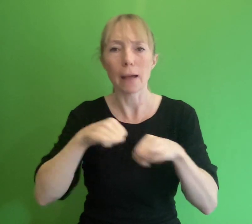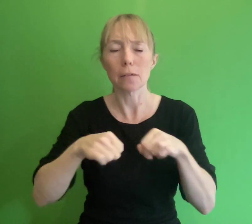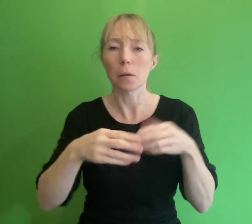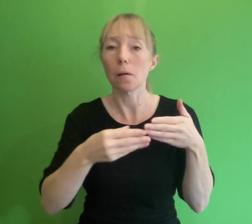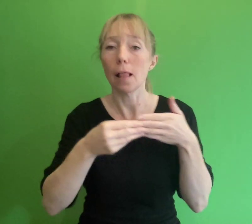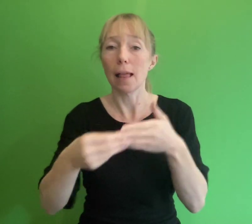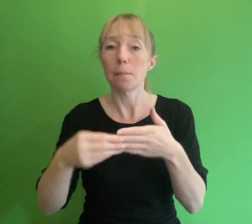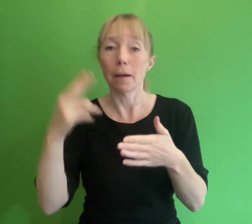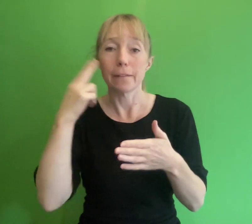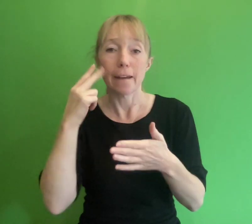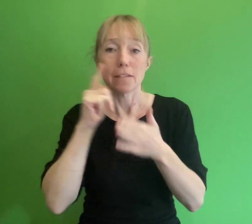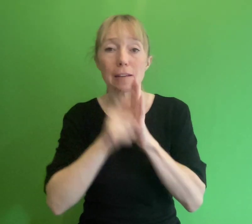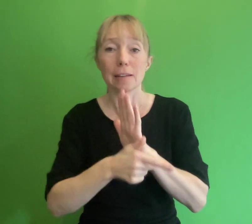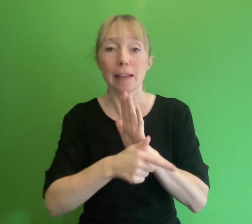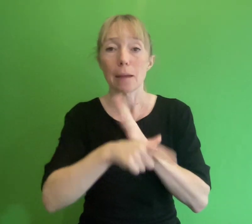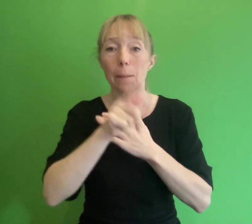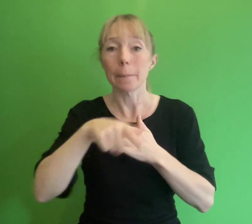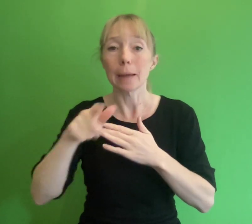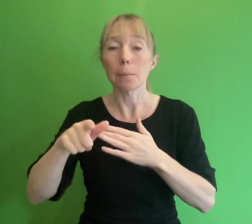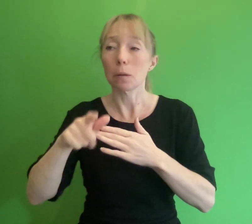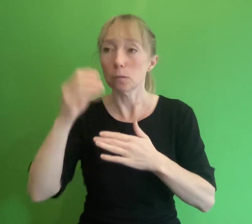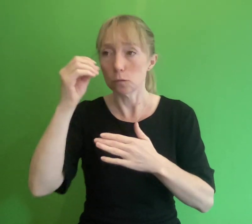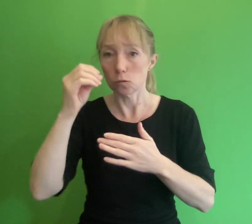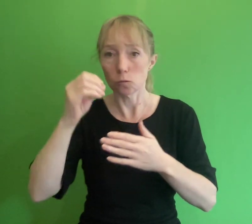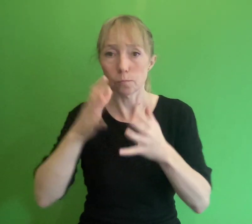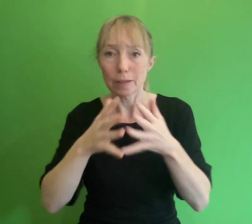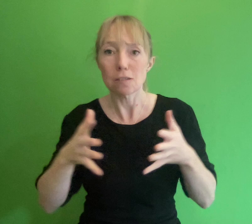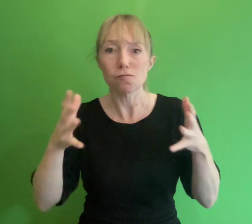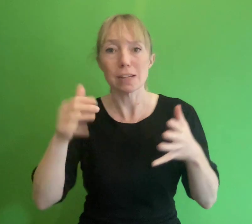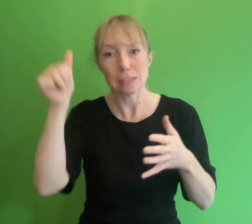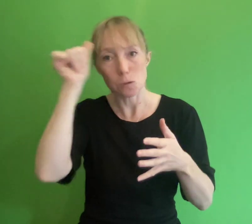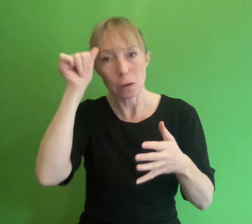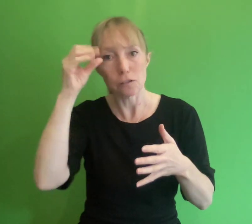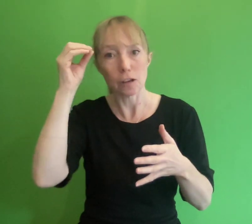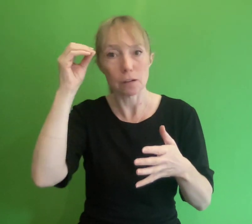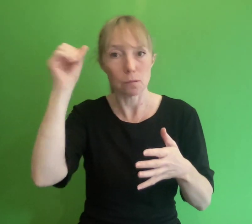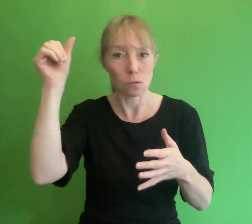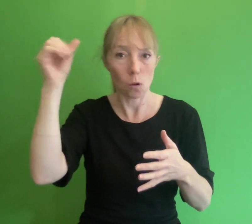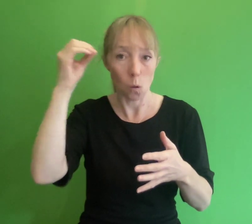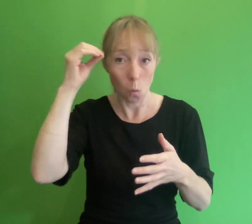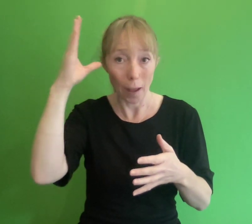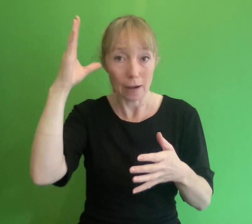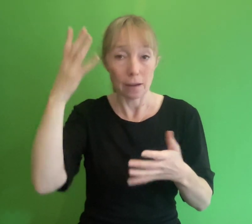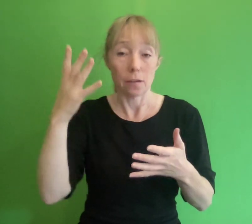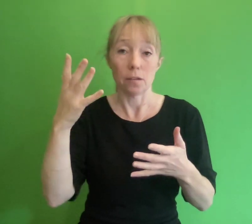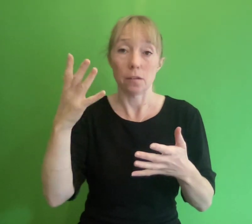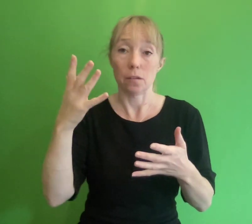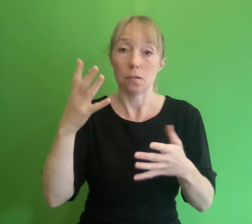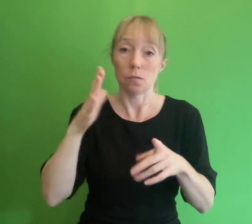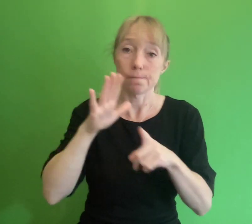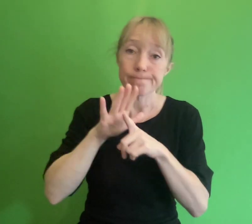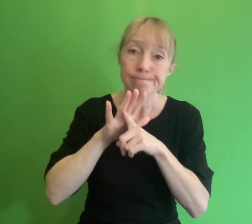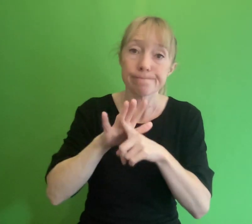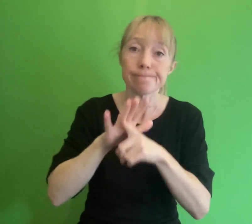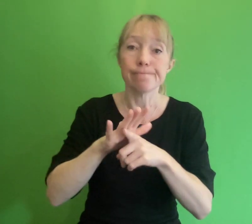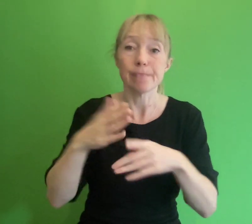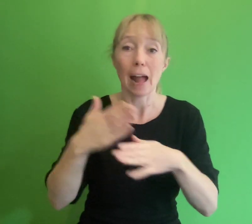increase knowledge and awareness and drive impacts and action, including, but not limited to,